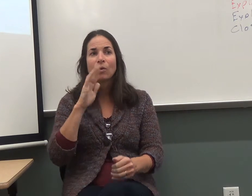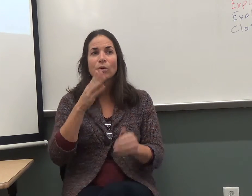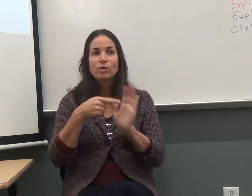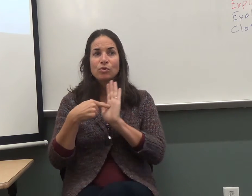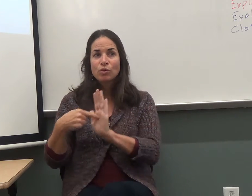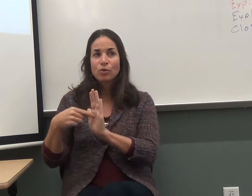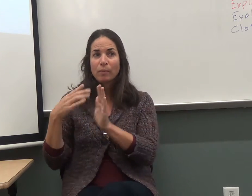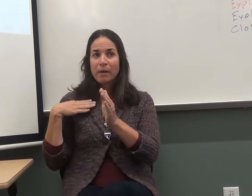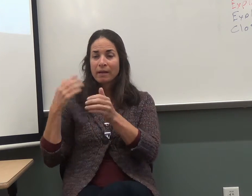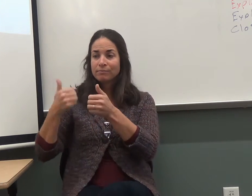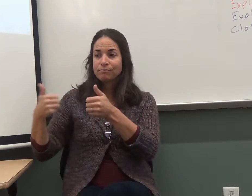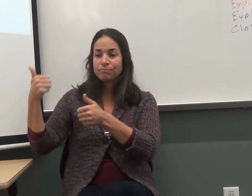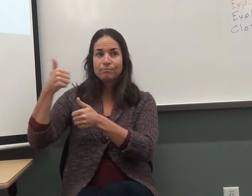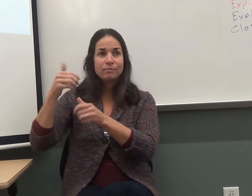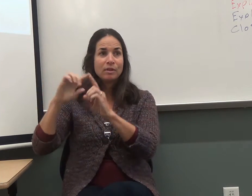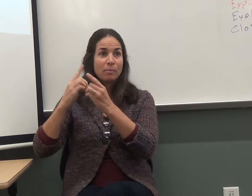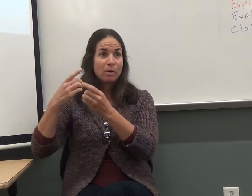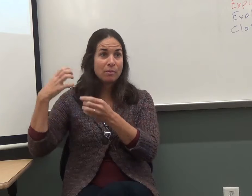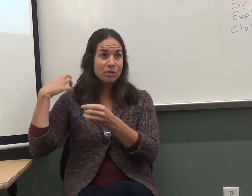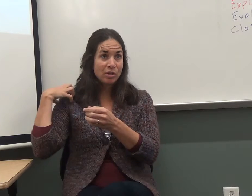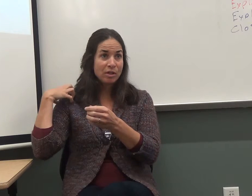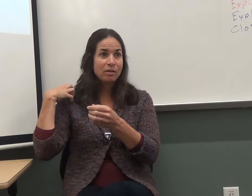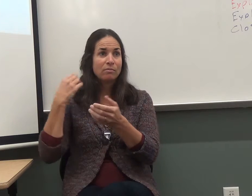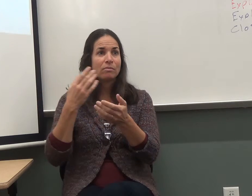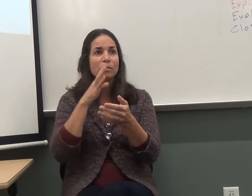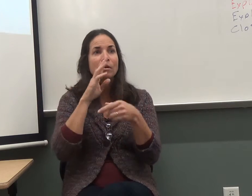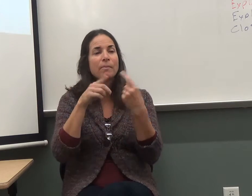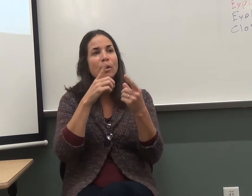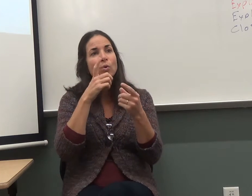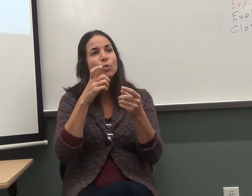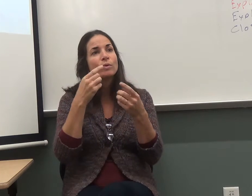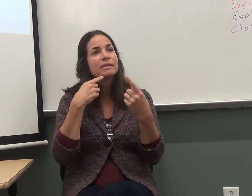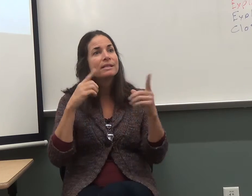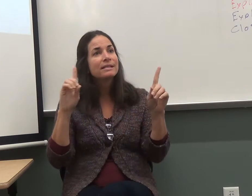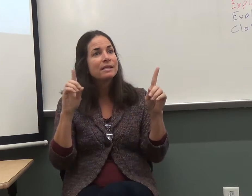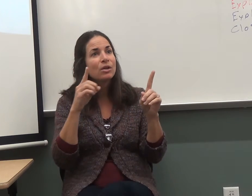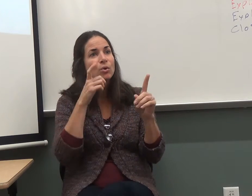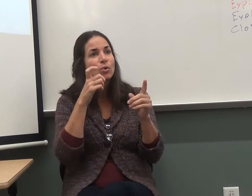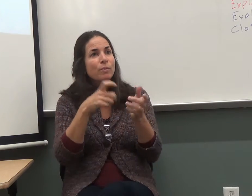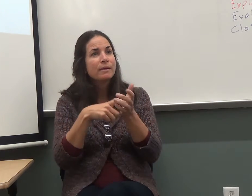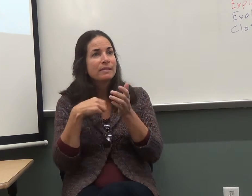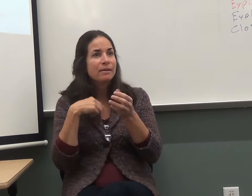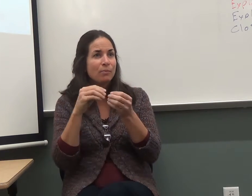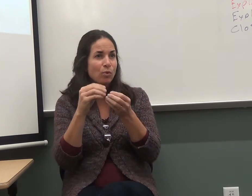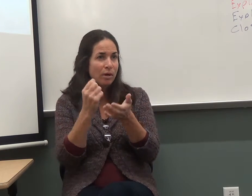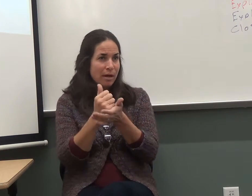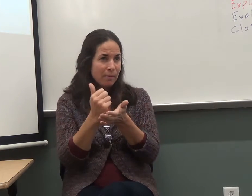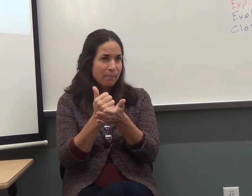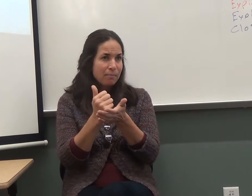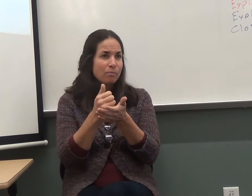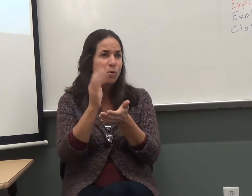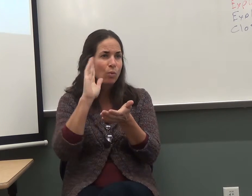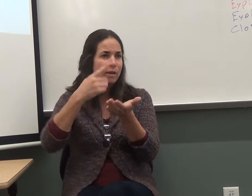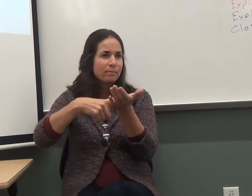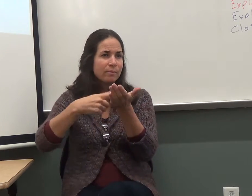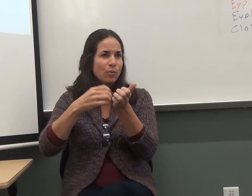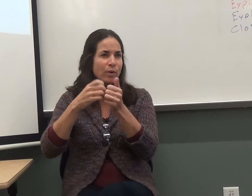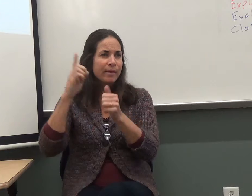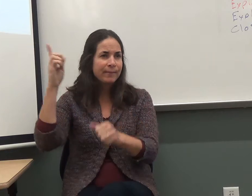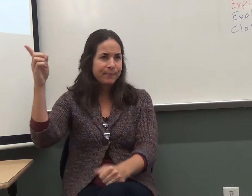talk about how well the class is doing and who's succeeding and who might need some additional help, okay? One topic, one example, two explanation,